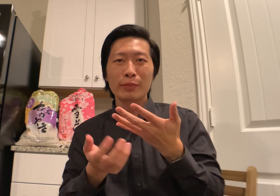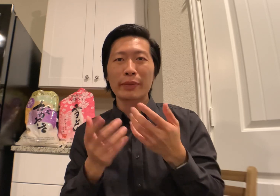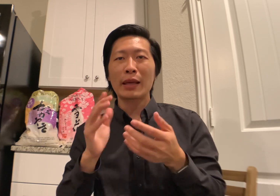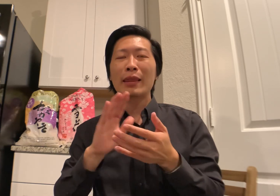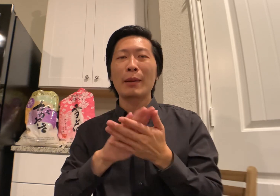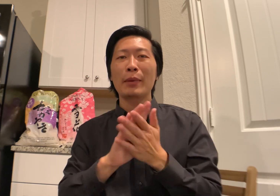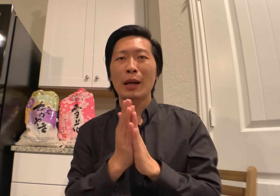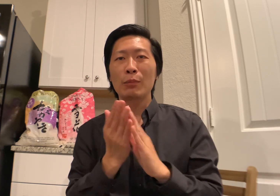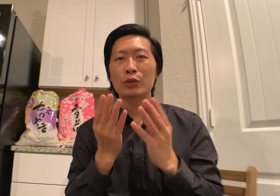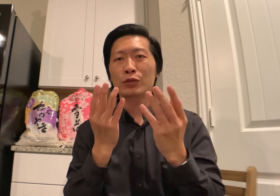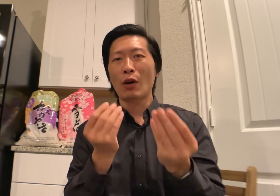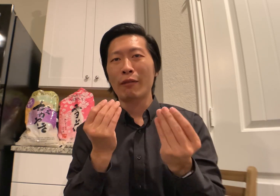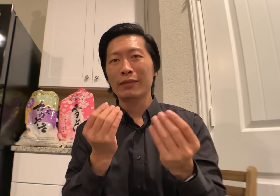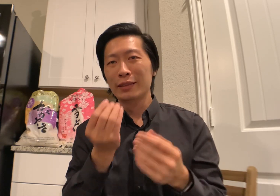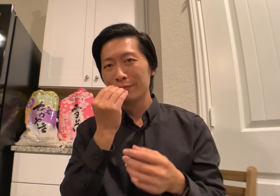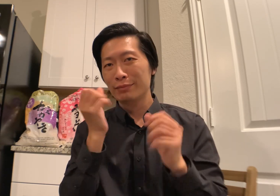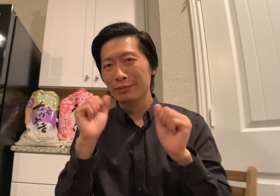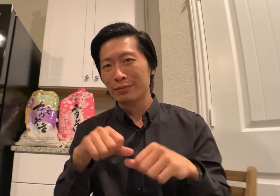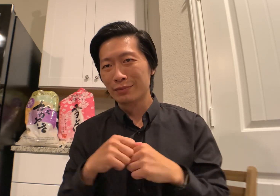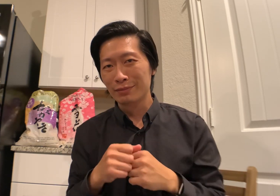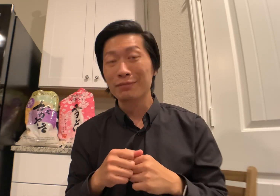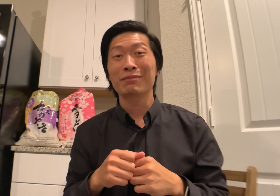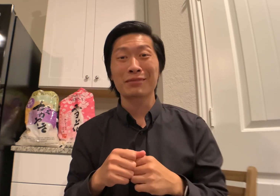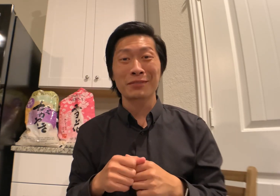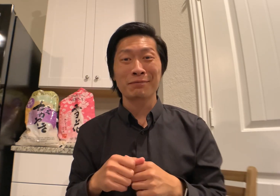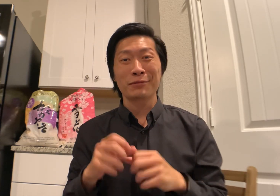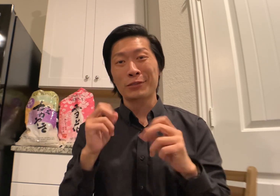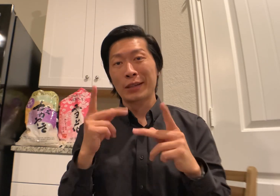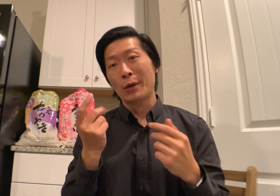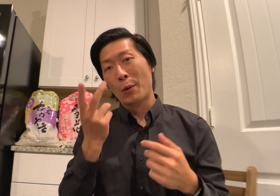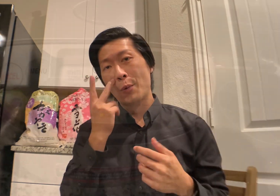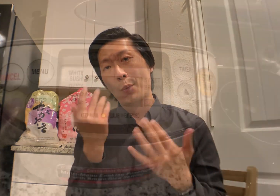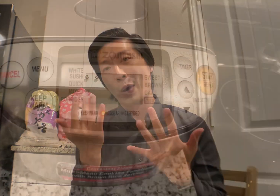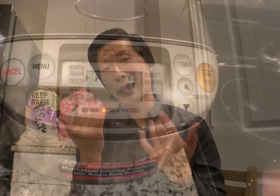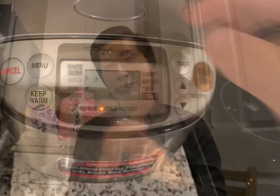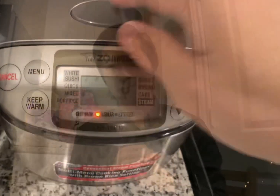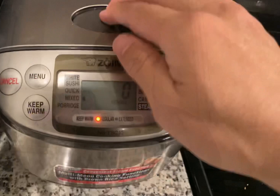increase the cooking time so that the brown rice has time to become more soft.